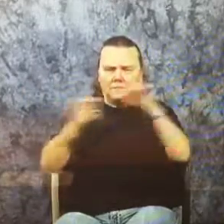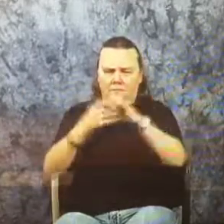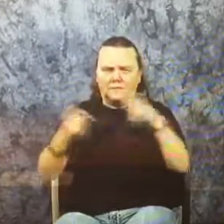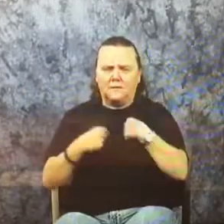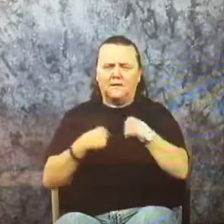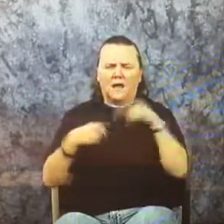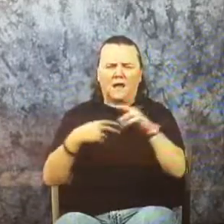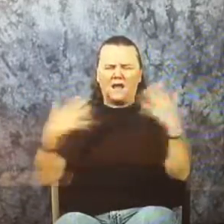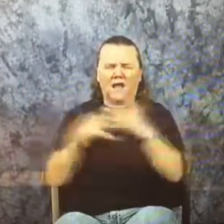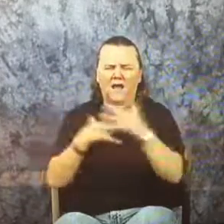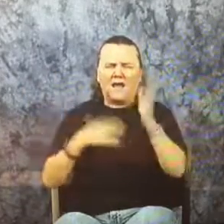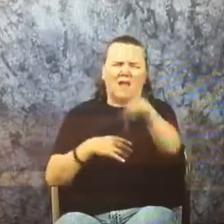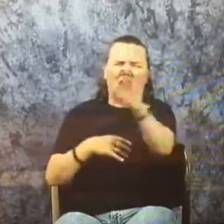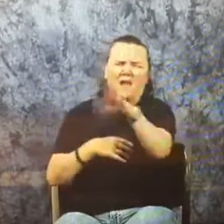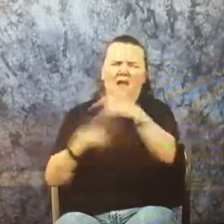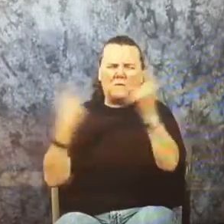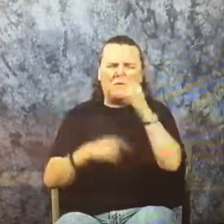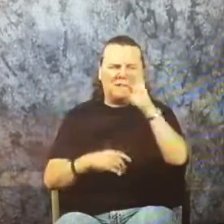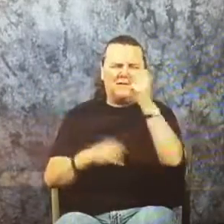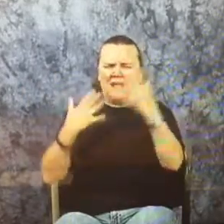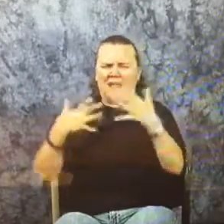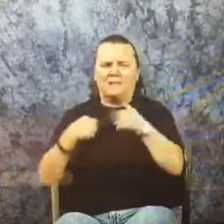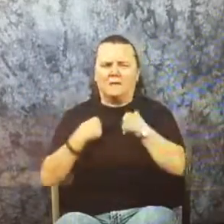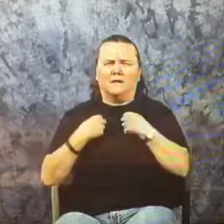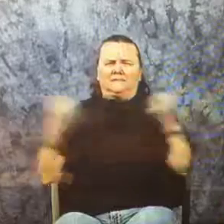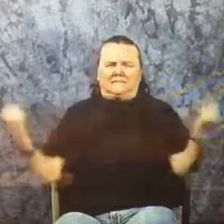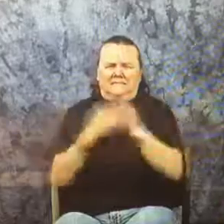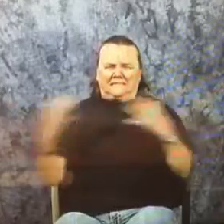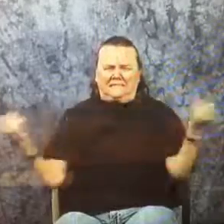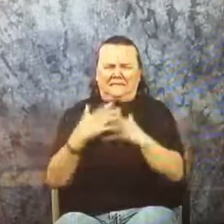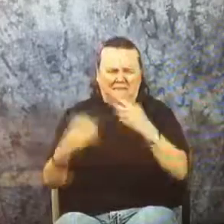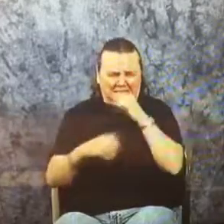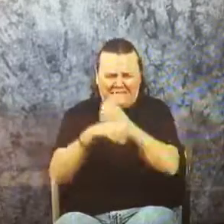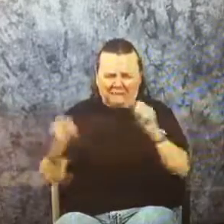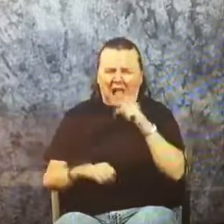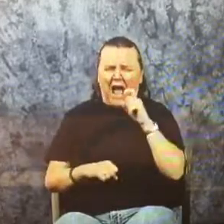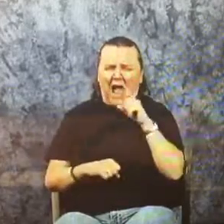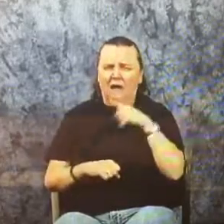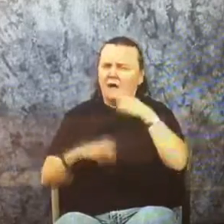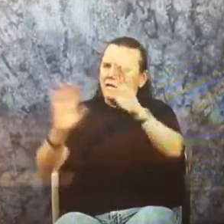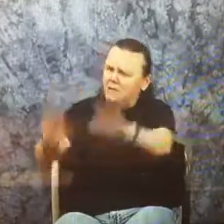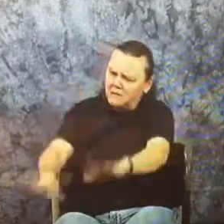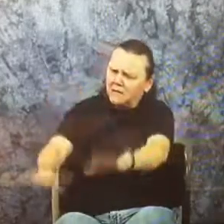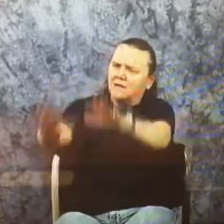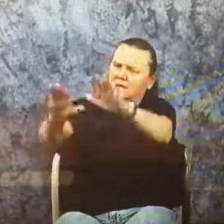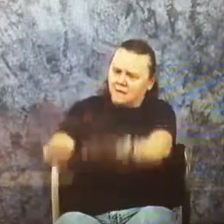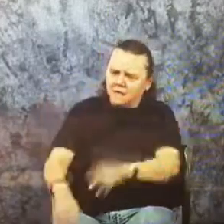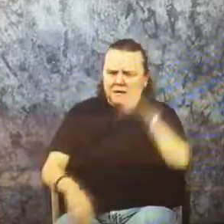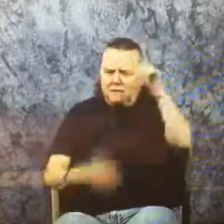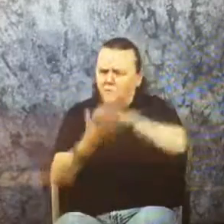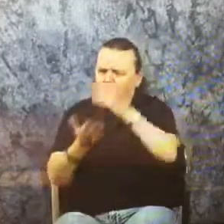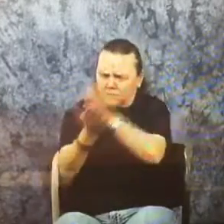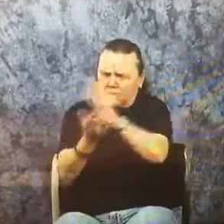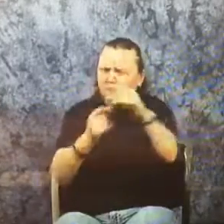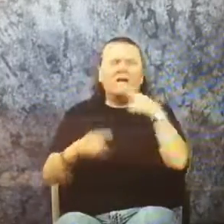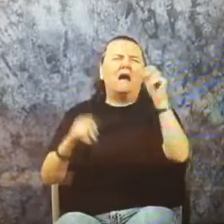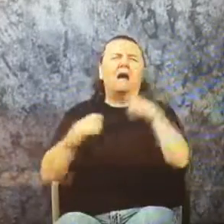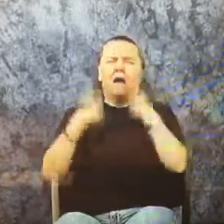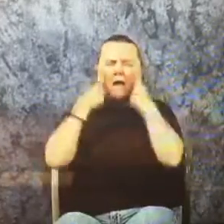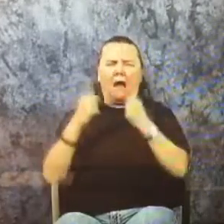I had went to Chicago, and I was like, "What happened on 9/11?" I was so scared, and they kept telling me to calm down.